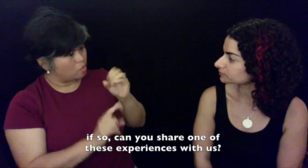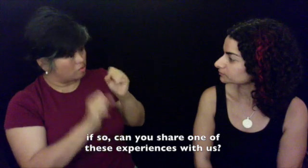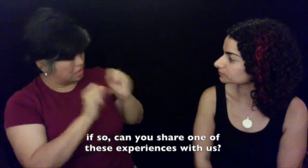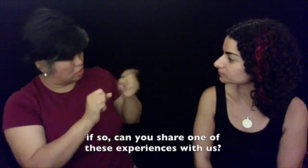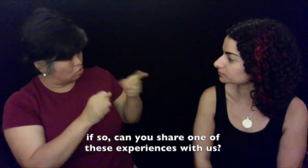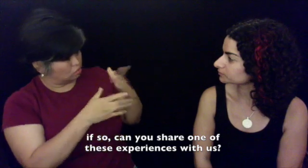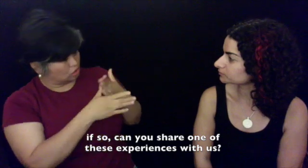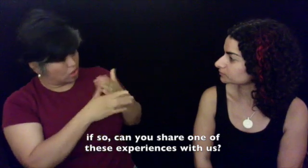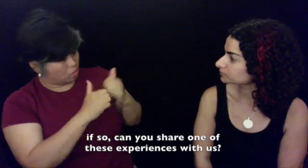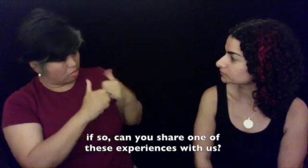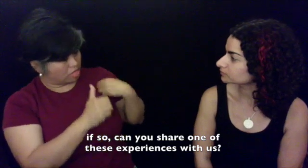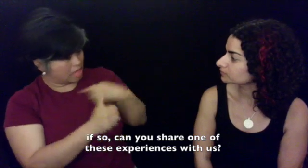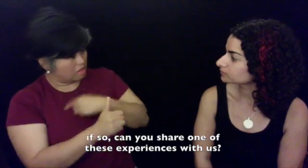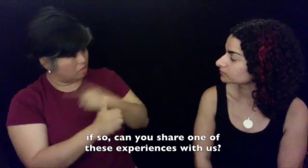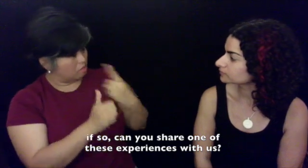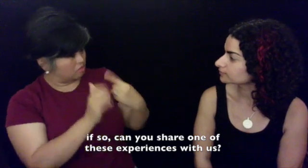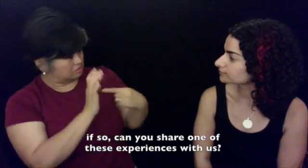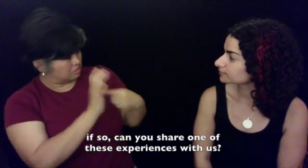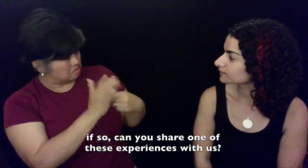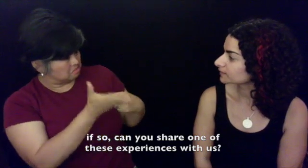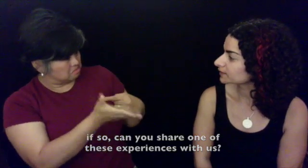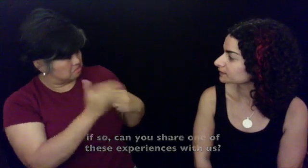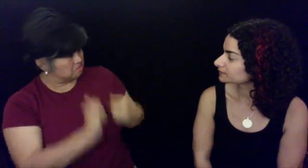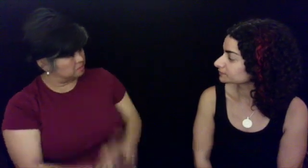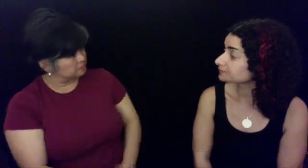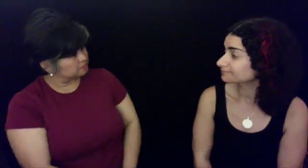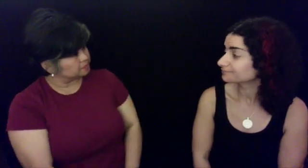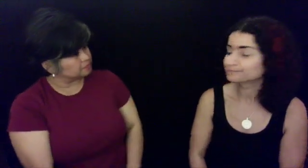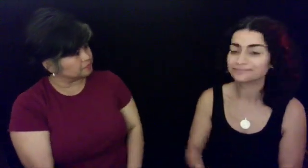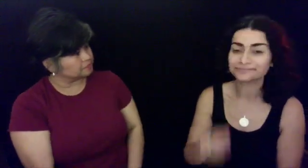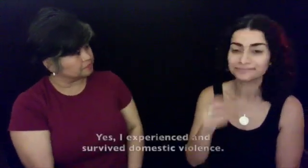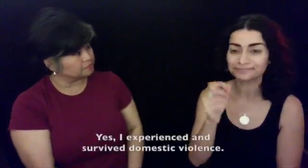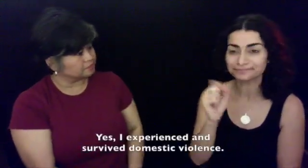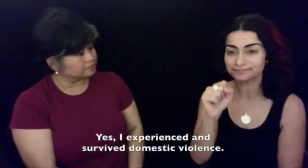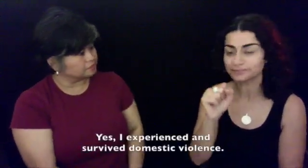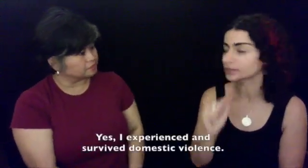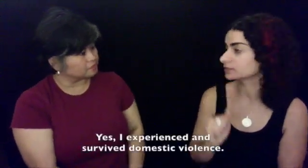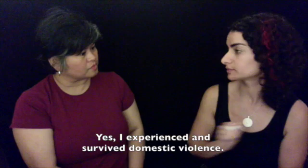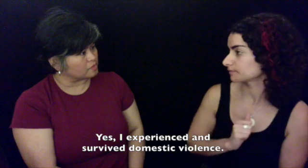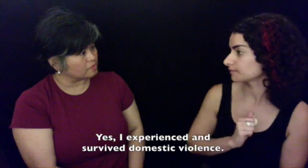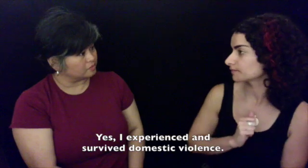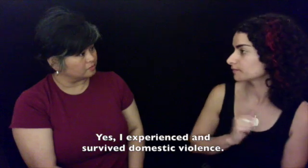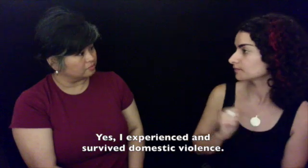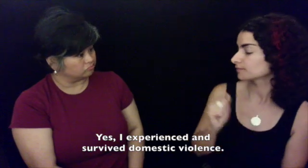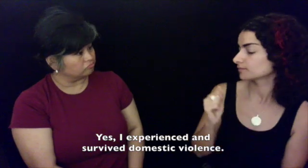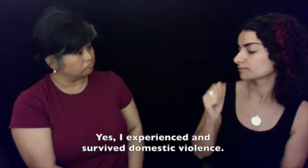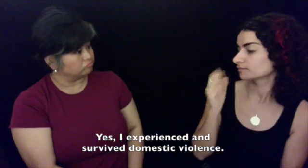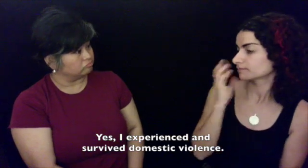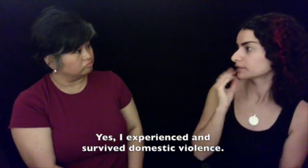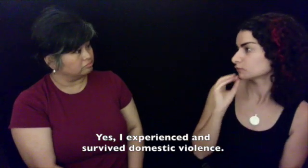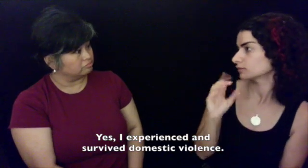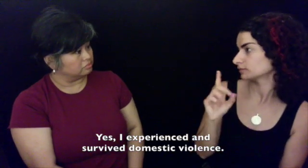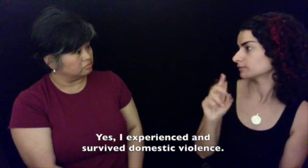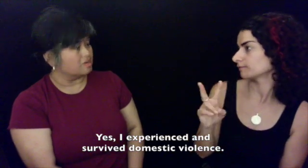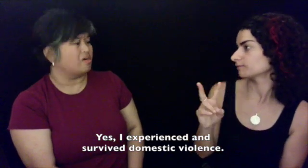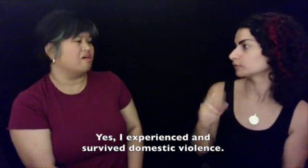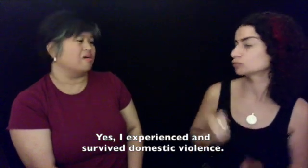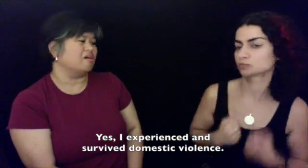If so, can you share with us one of these experiences? Yes, I experienced and survived